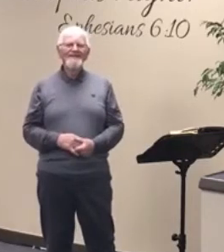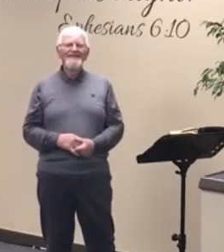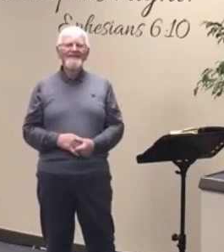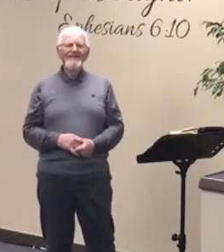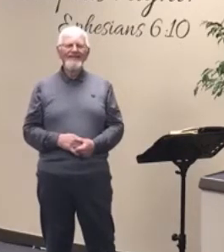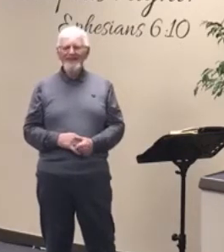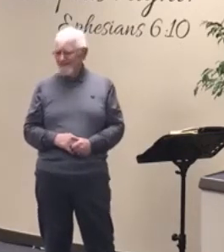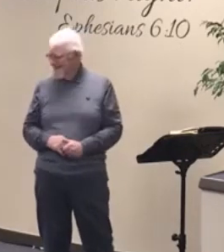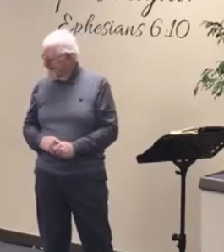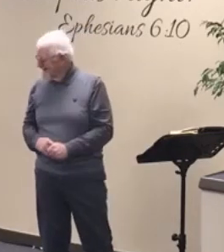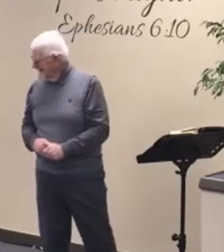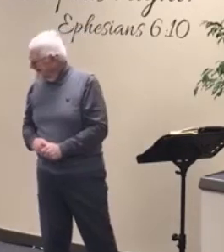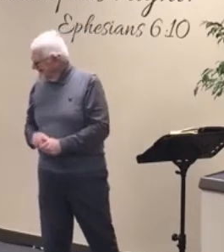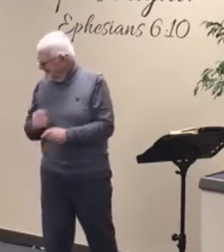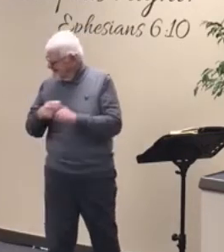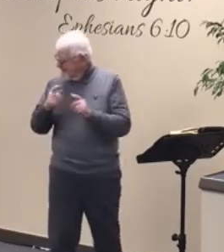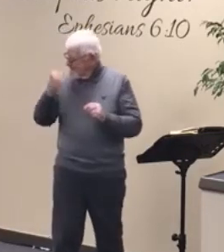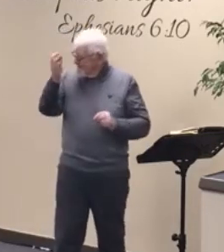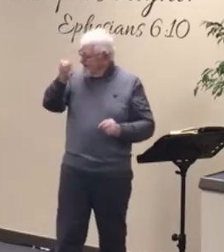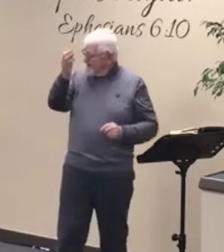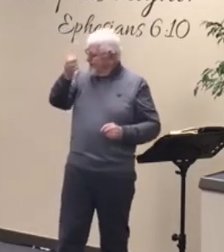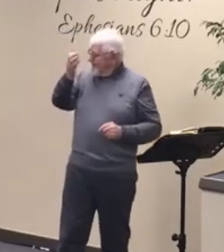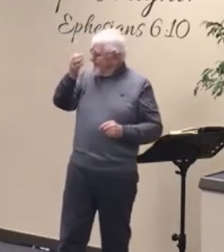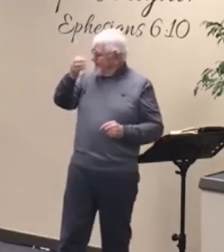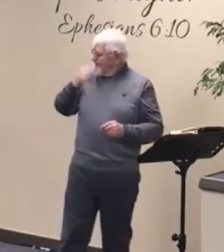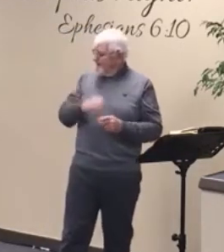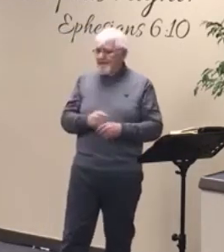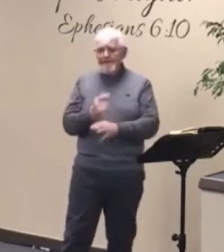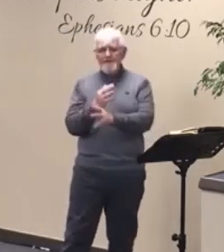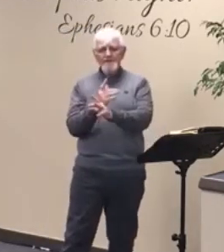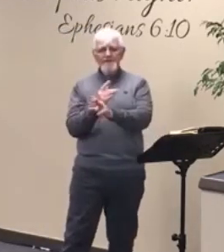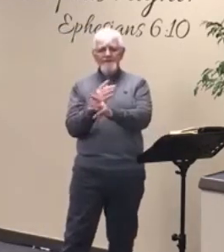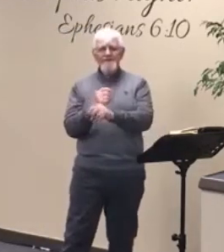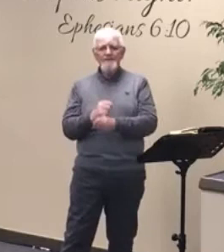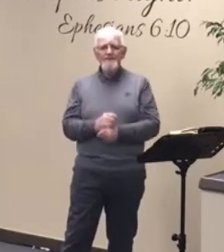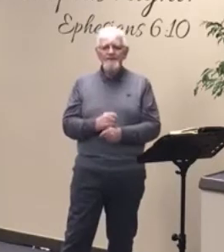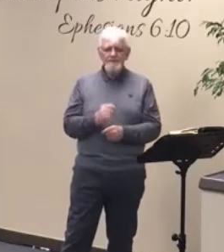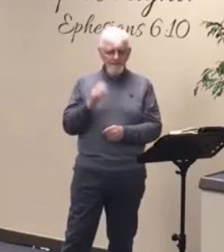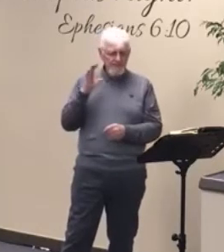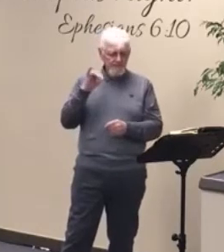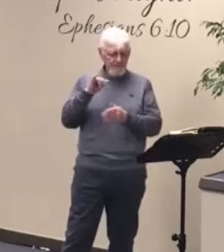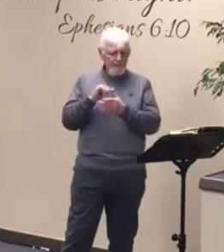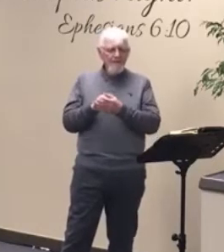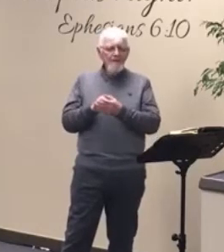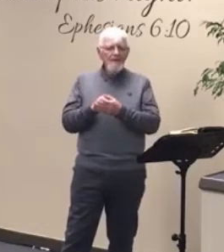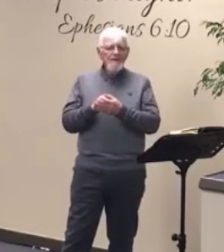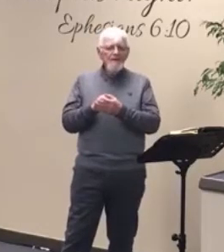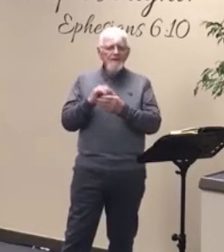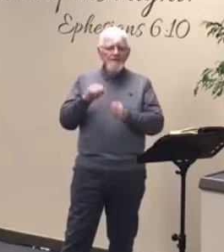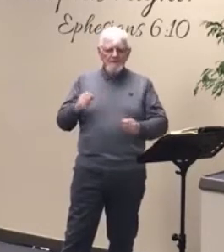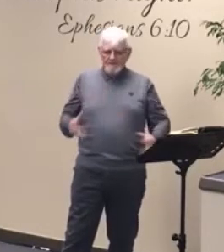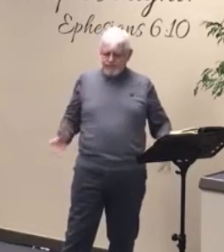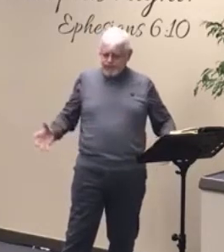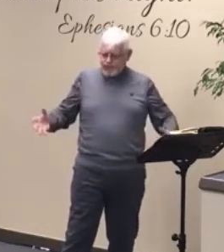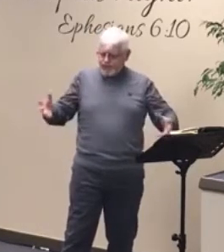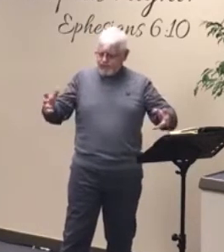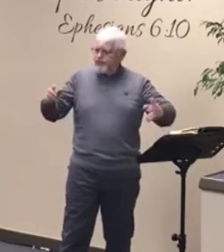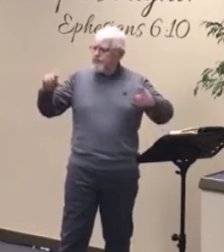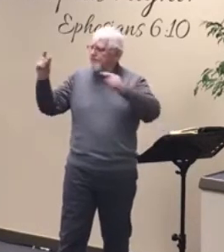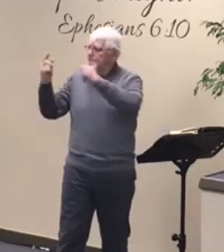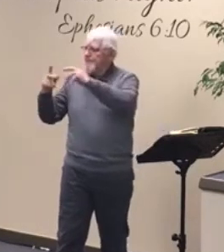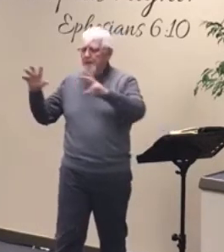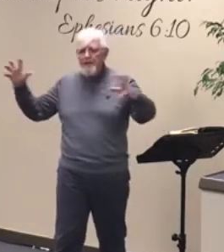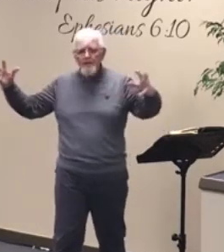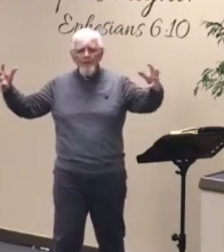Anybody ever heard Hitler preach? I don't know a bit of German, but I've looked up just a clip of him here and there, and he could rally a crowd, thousands